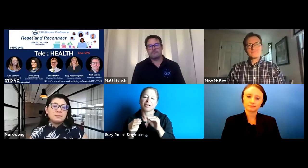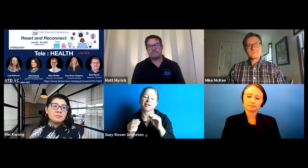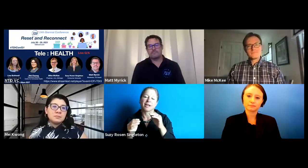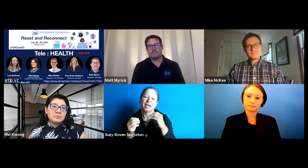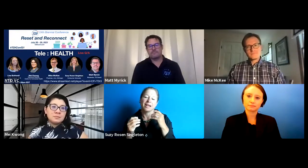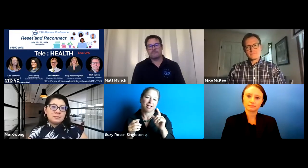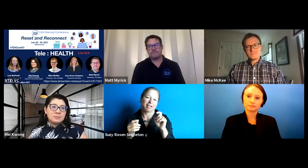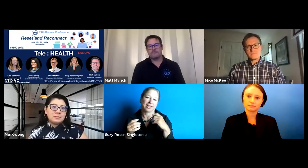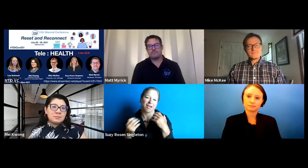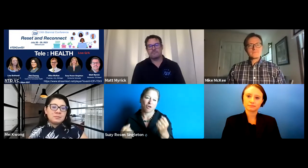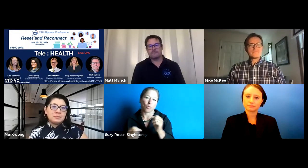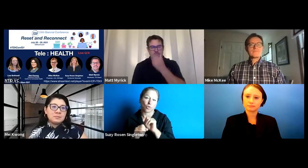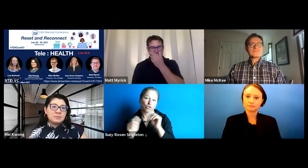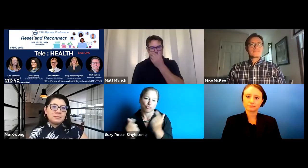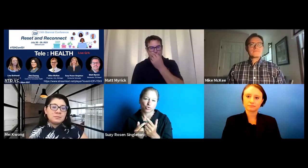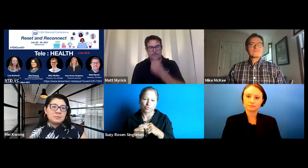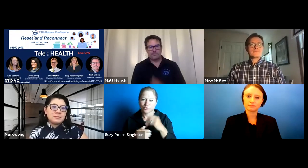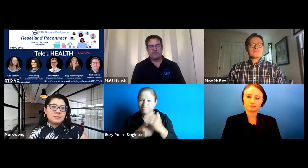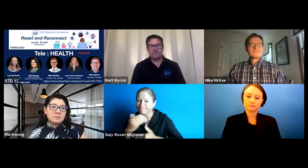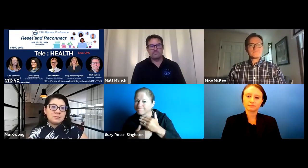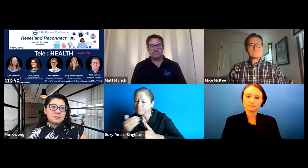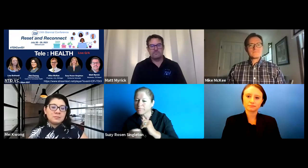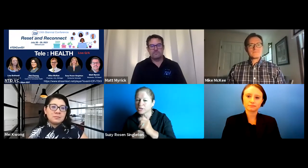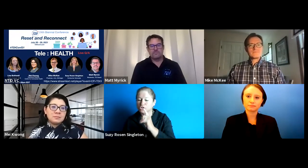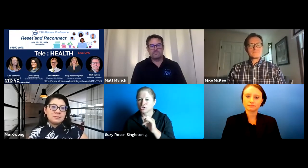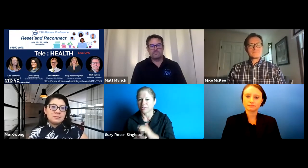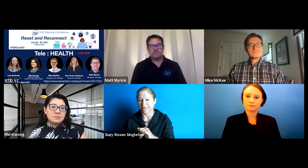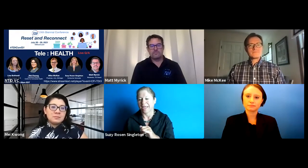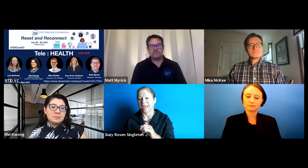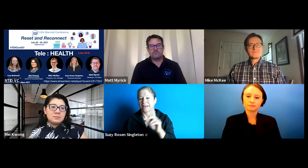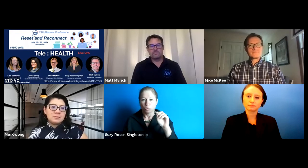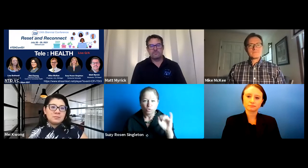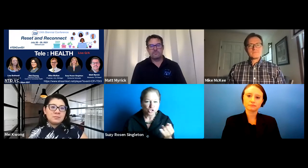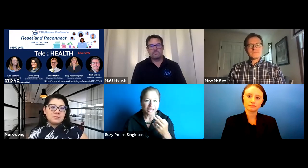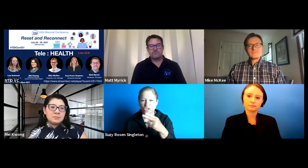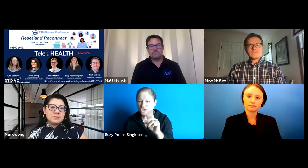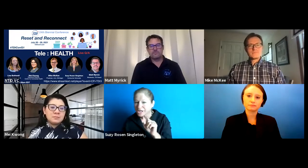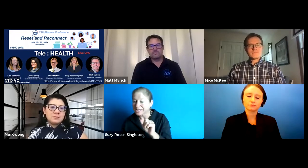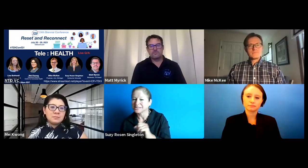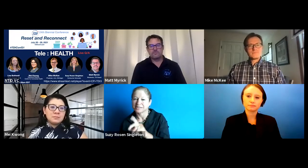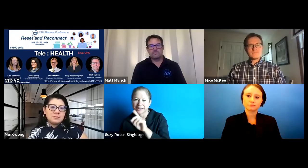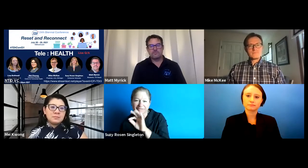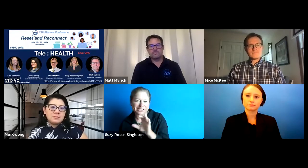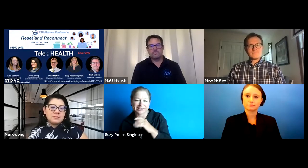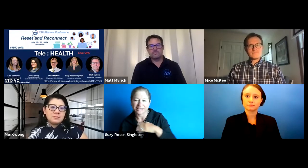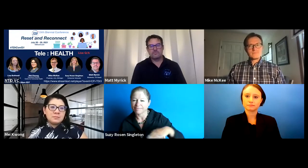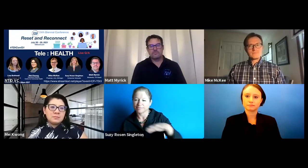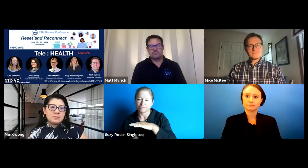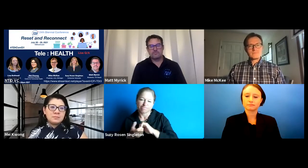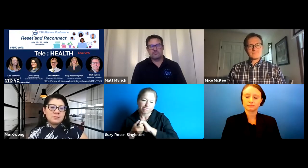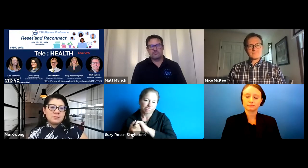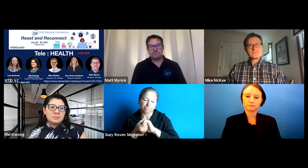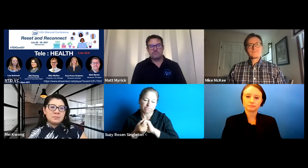we work together in the Federal Interagency Accessible Telehealth Working Group to make forward progress in ensuring that